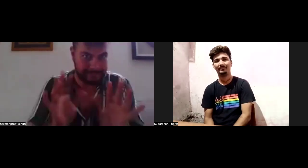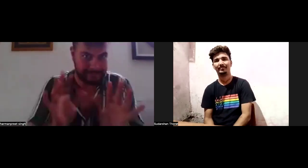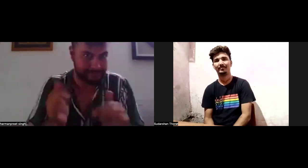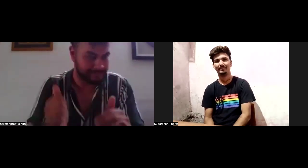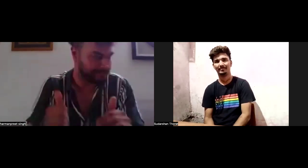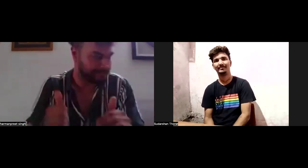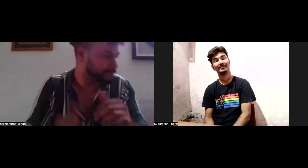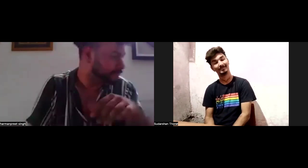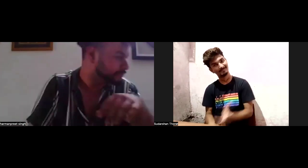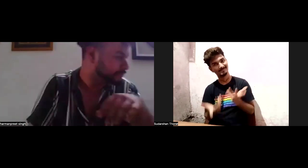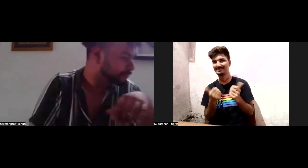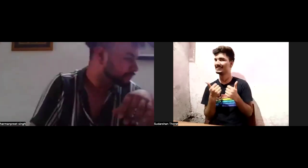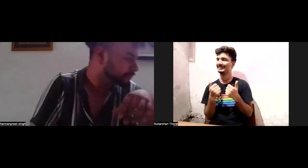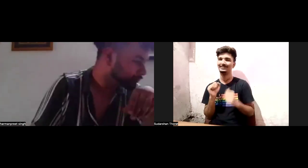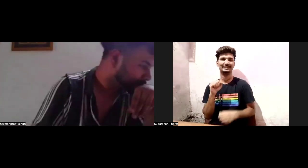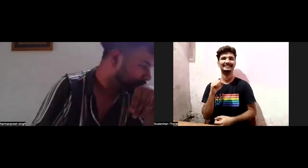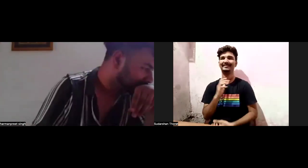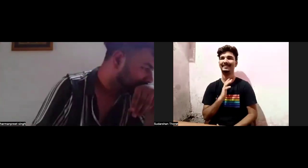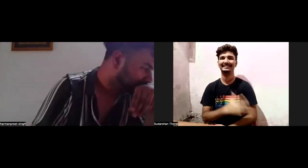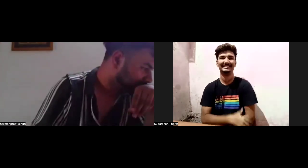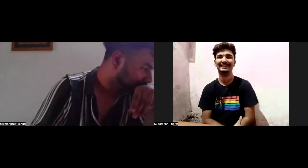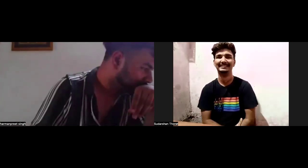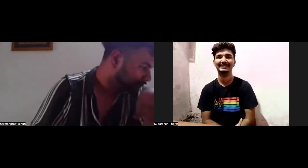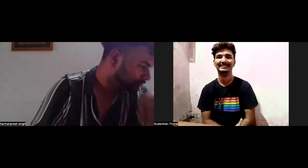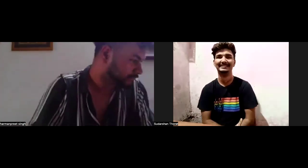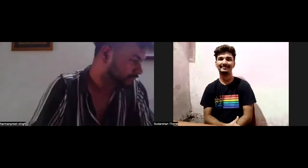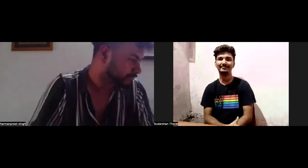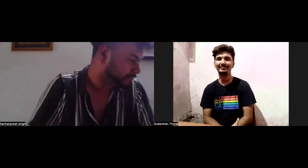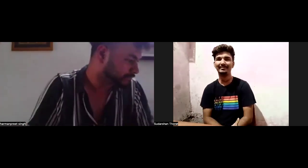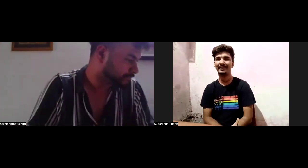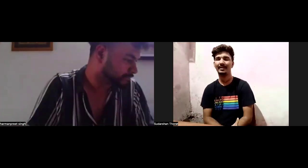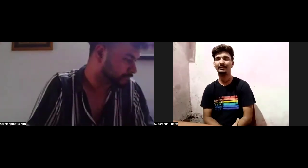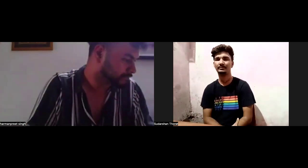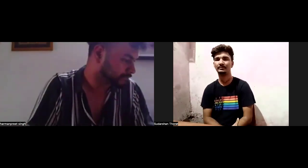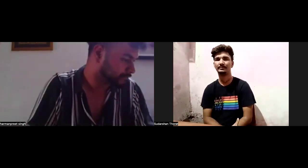your answers. Sure, I will be cautious of it.